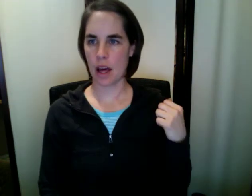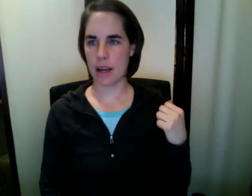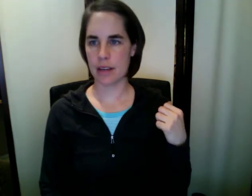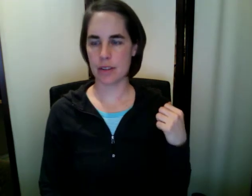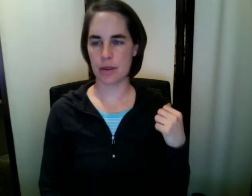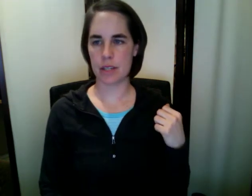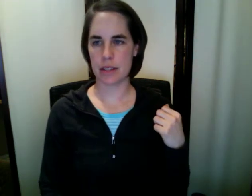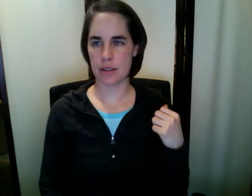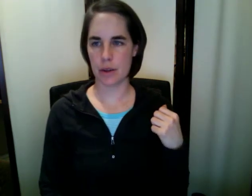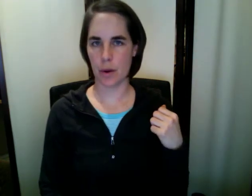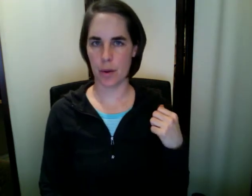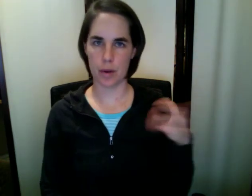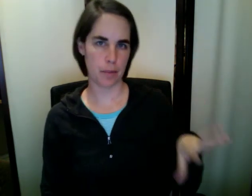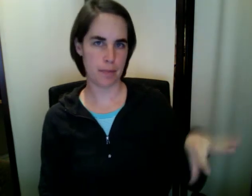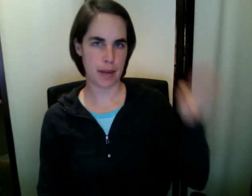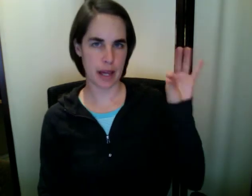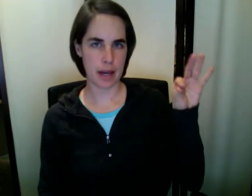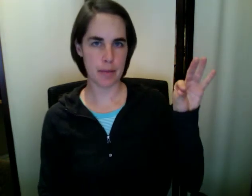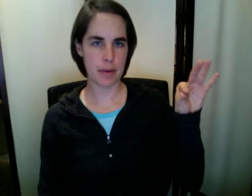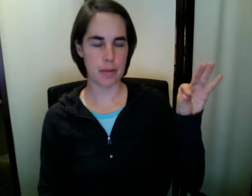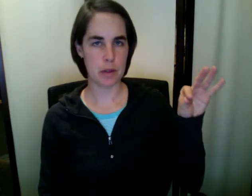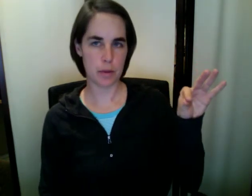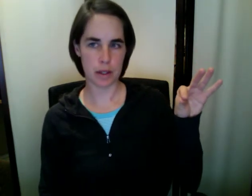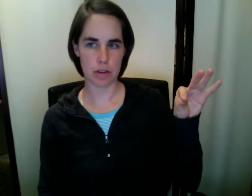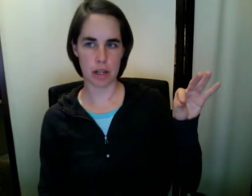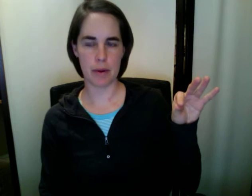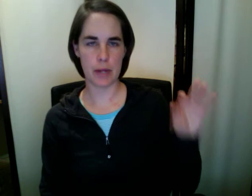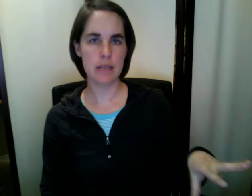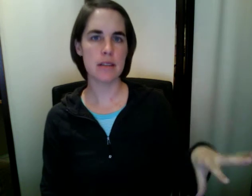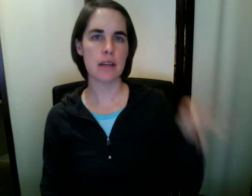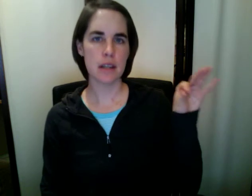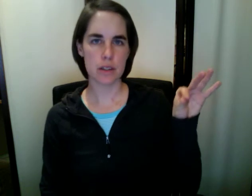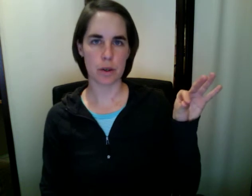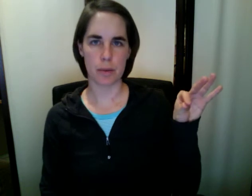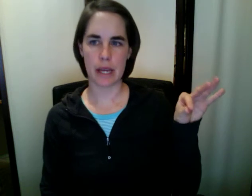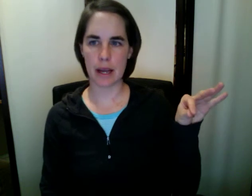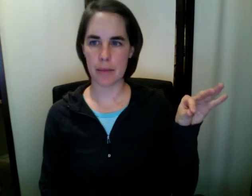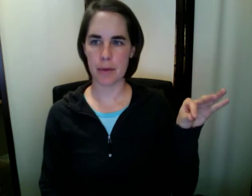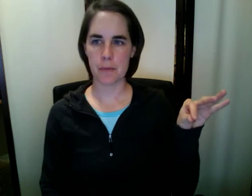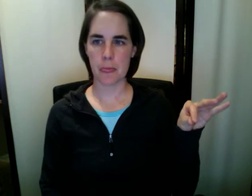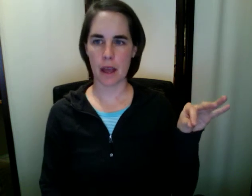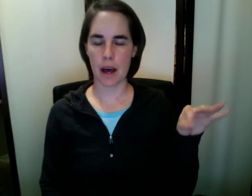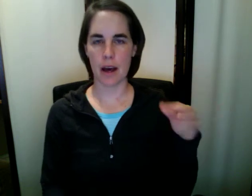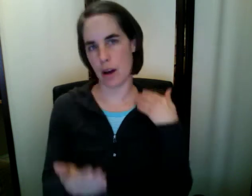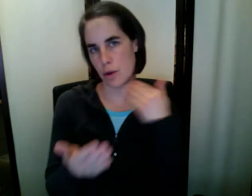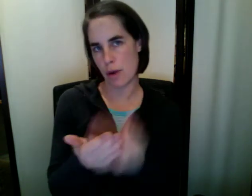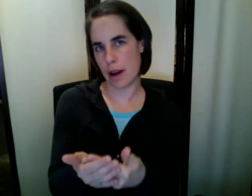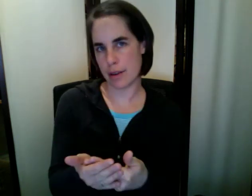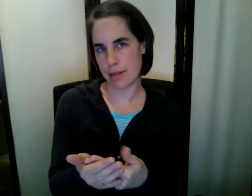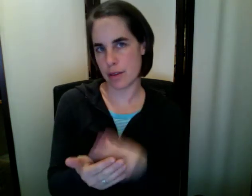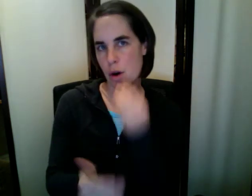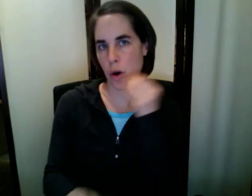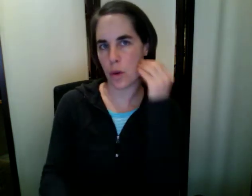Evening routine. So you're picking up. I'm assuming they're talking about kids. So picking up. Arrive home.